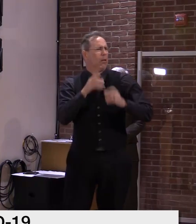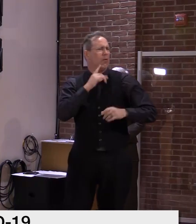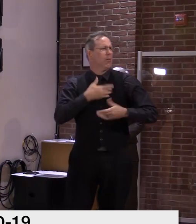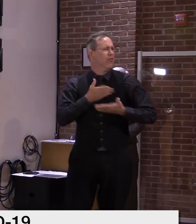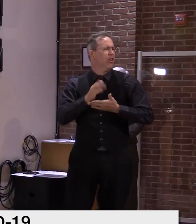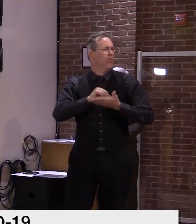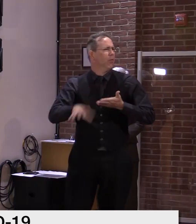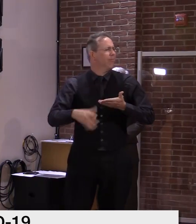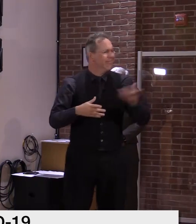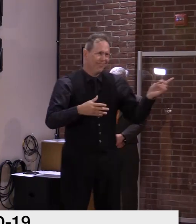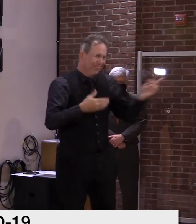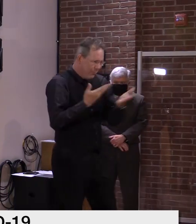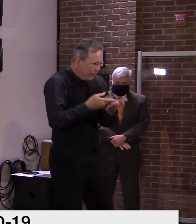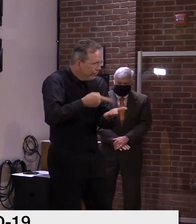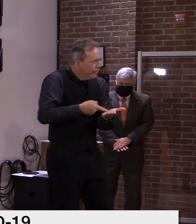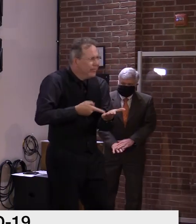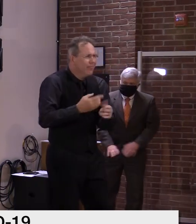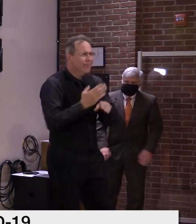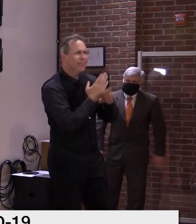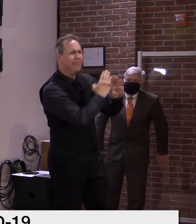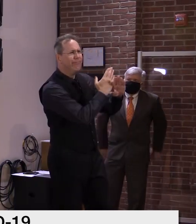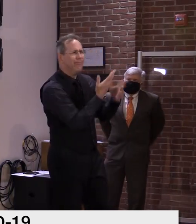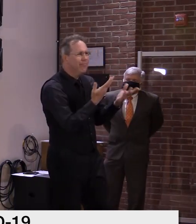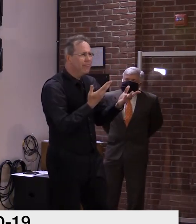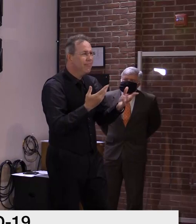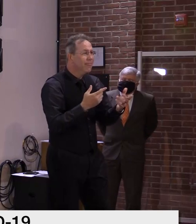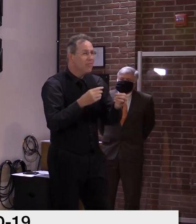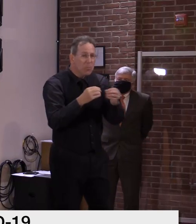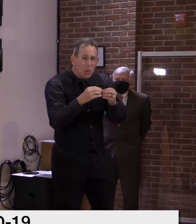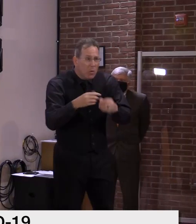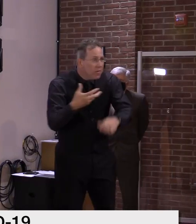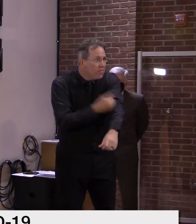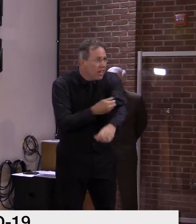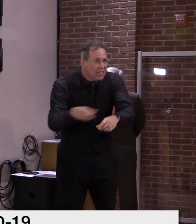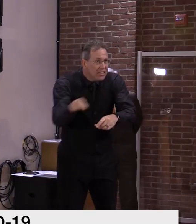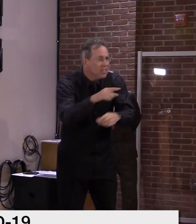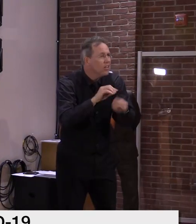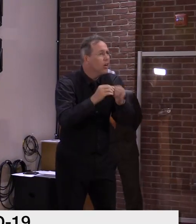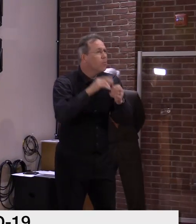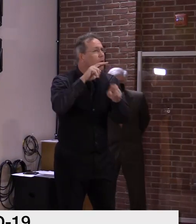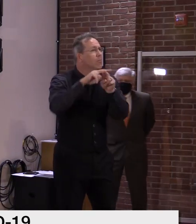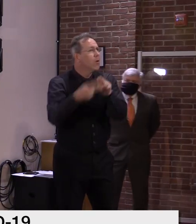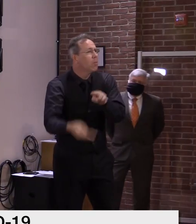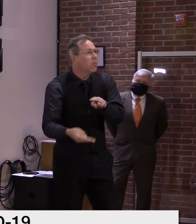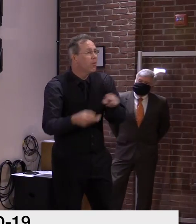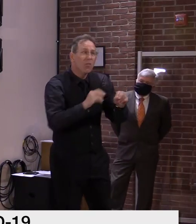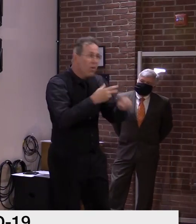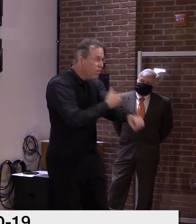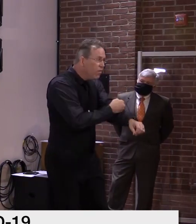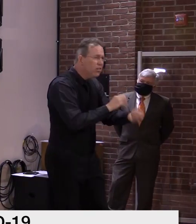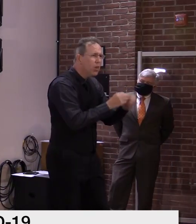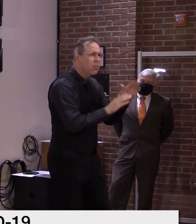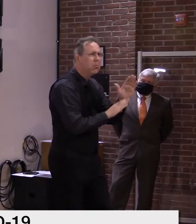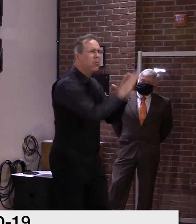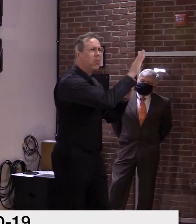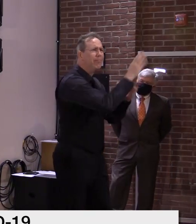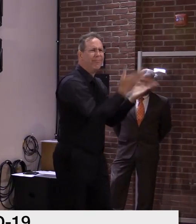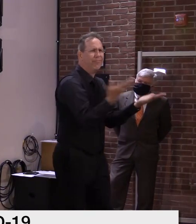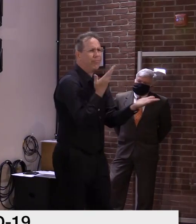has reduced dramatically. The number of deaths has reduced dramatically. So I guess the data and science is what I would rely